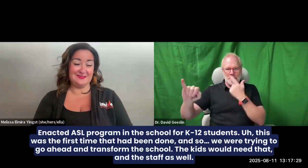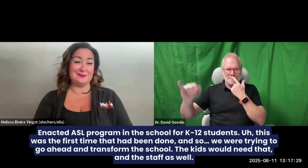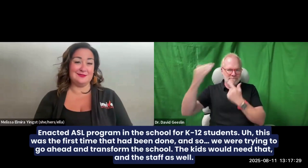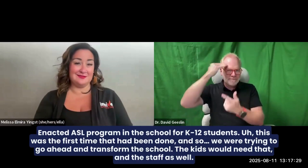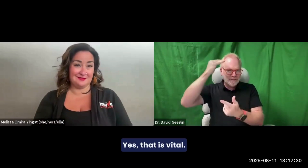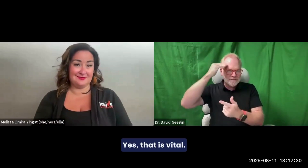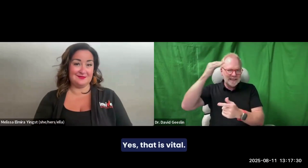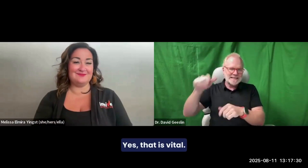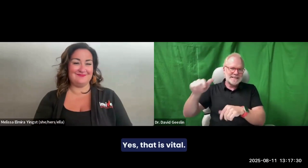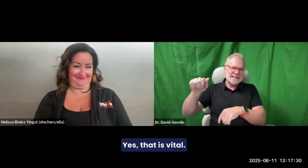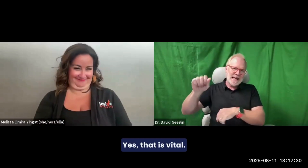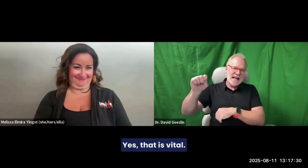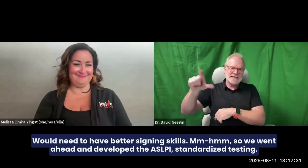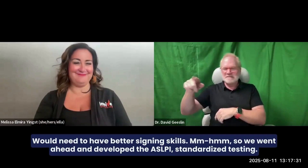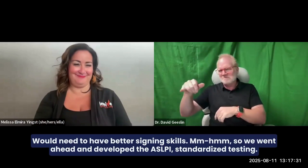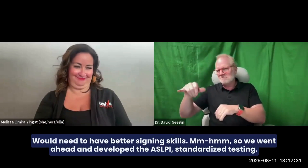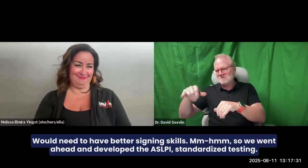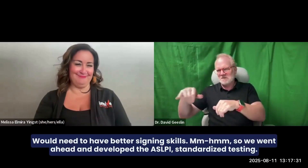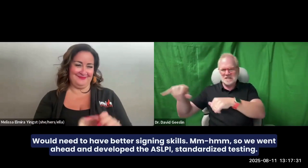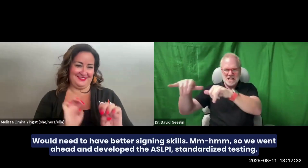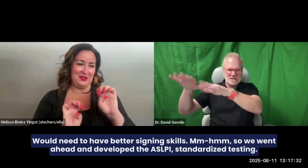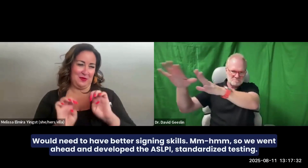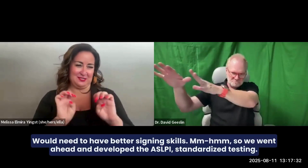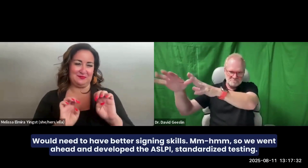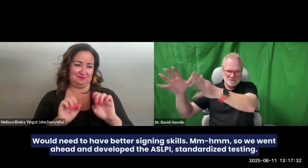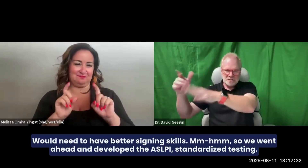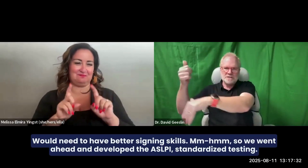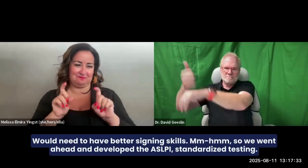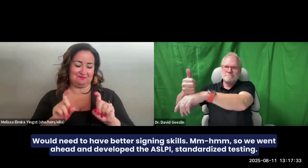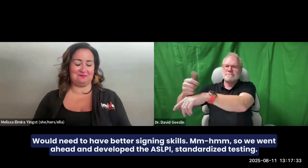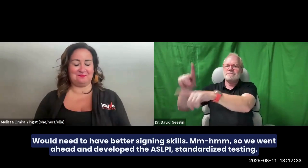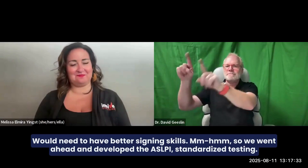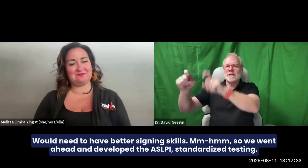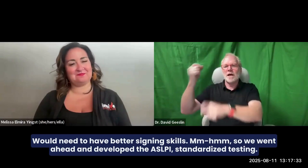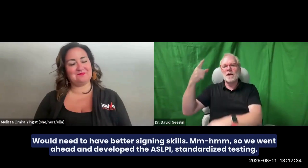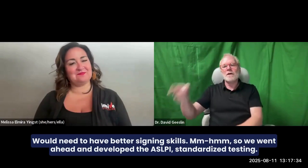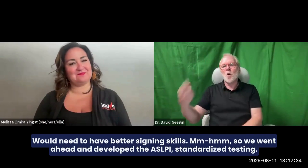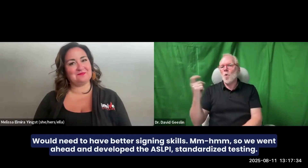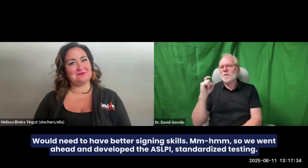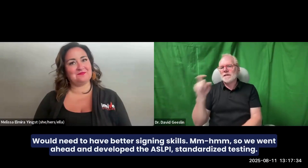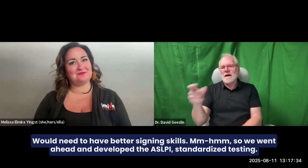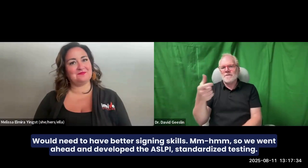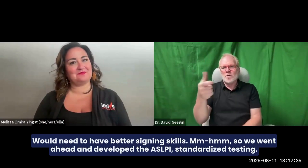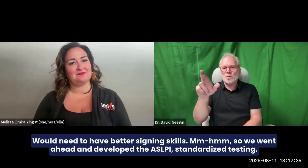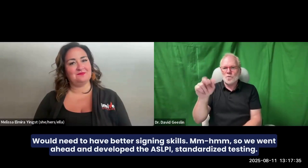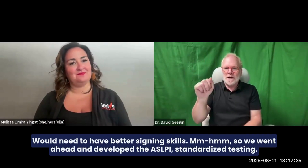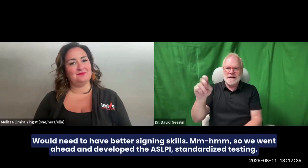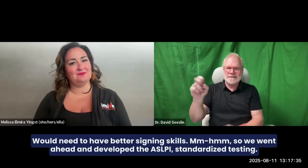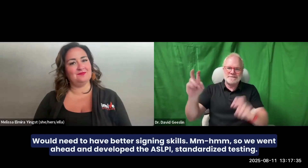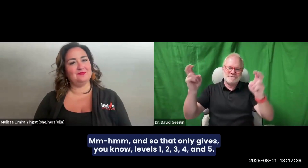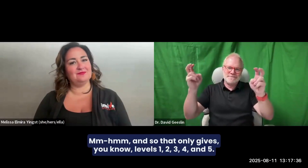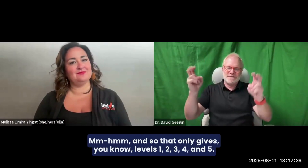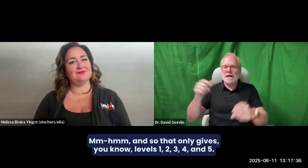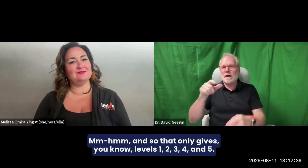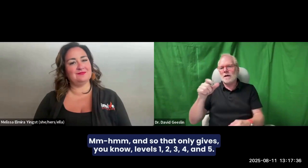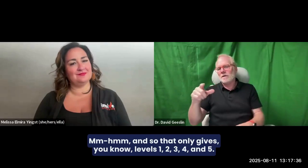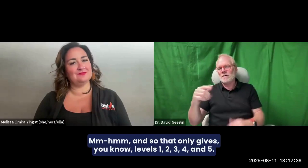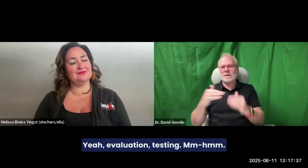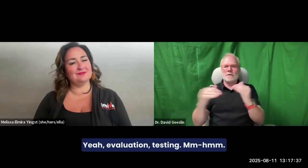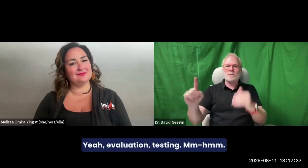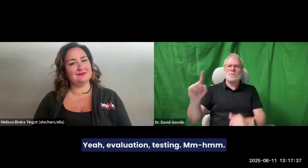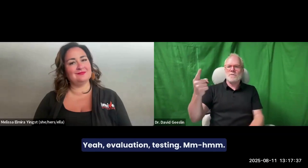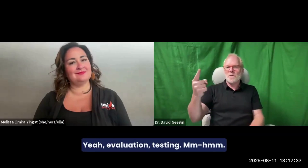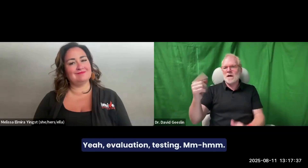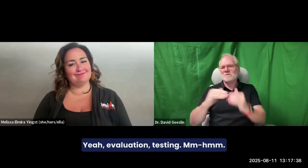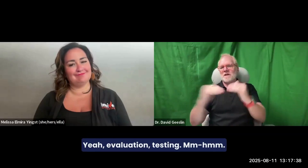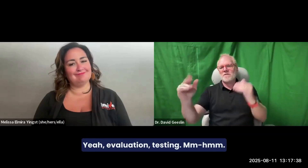signing skills. Yes, that is vital. So we went ahead and developed the ASLPI standardized testing. Yeah, Uh,